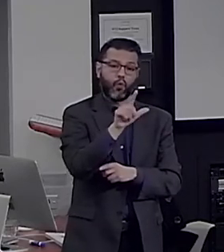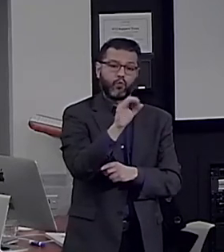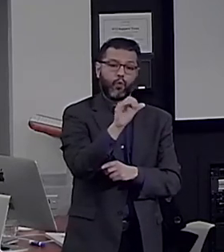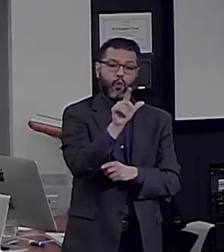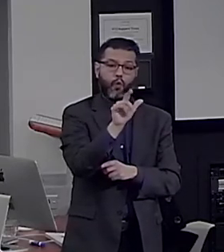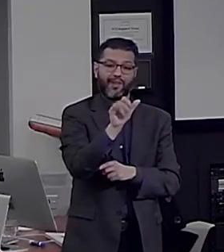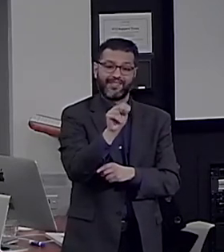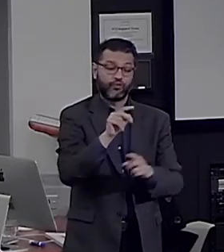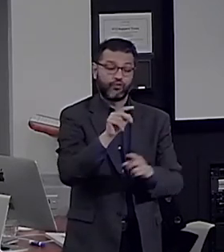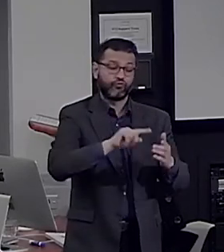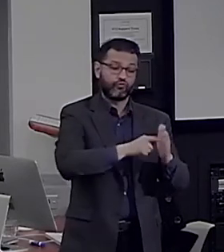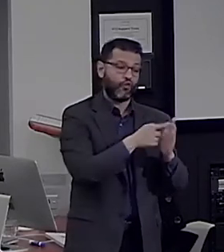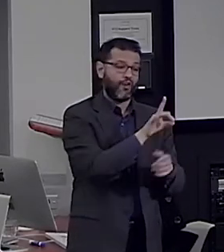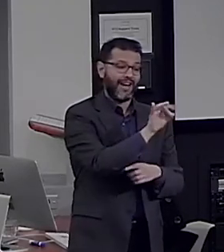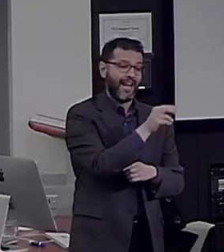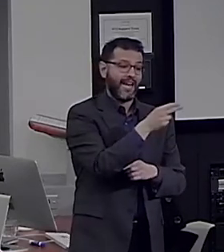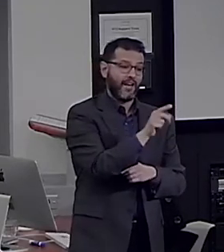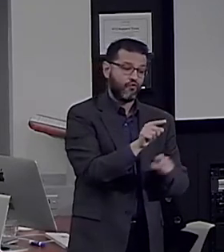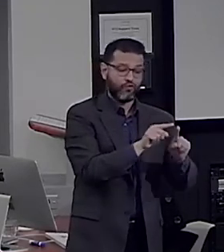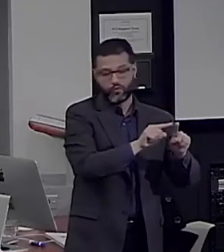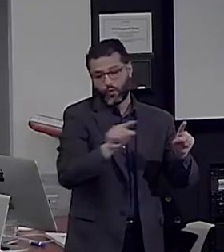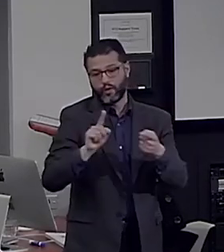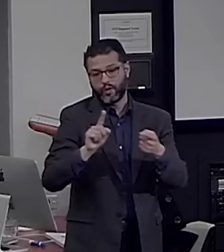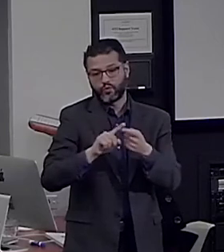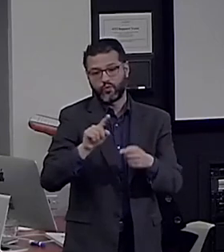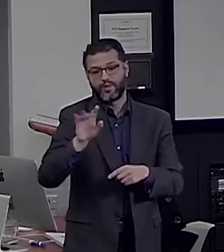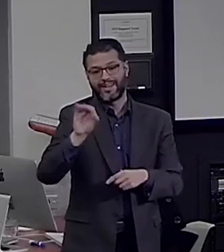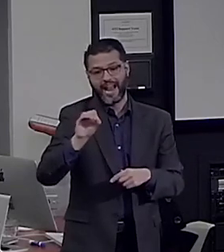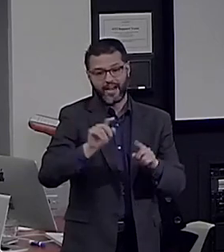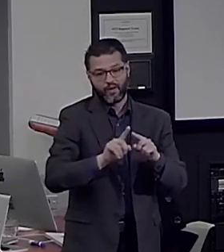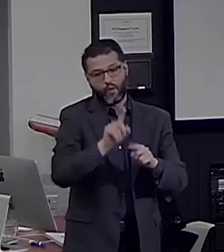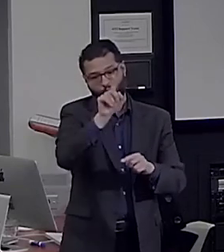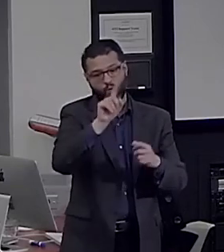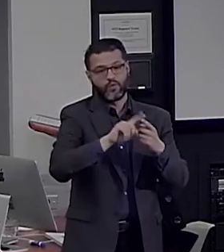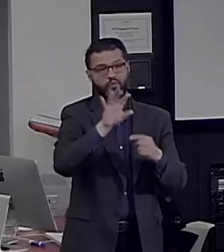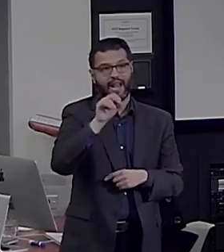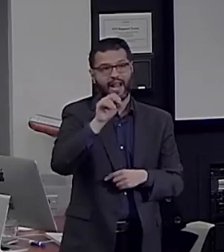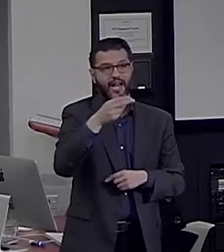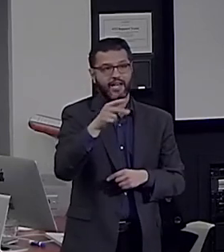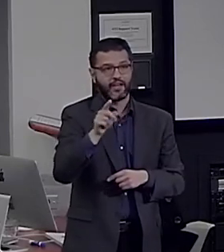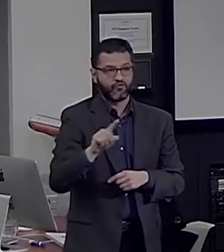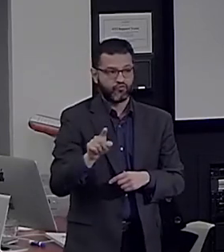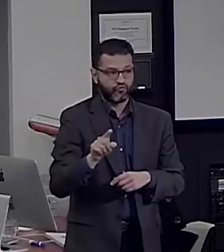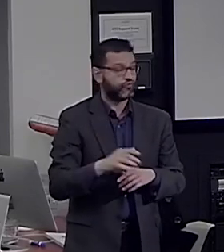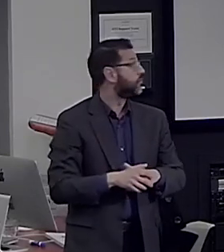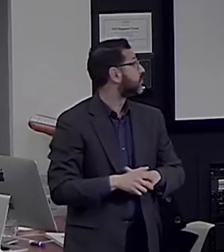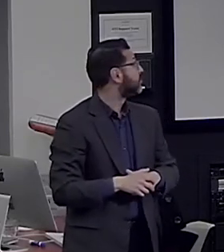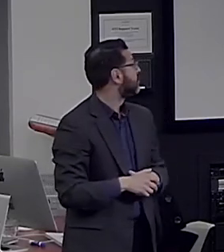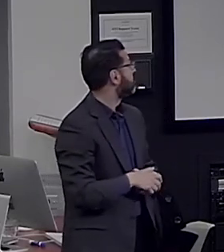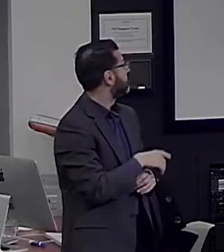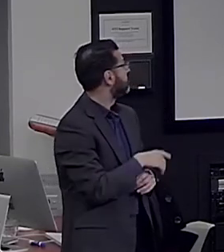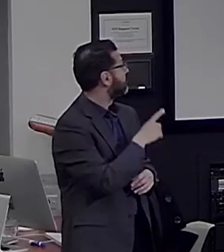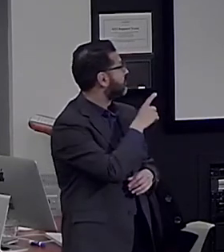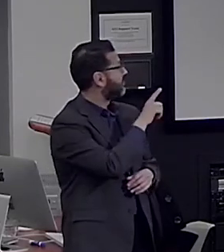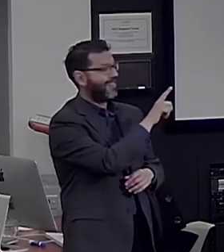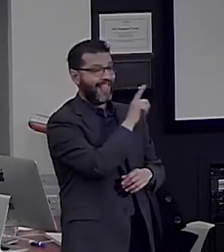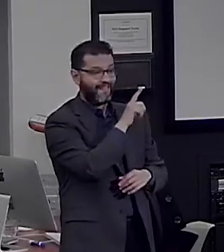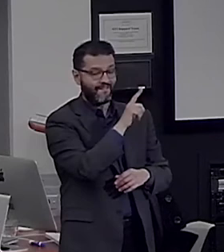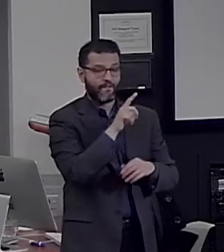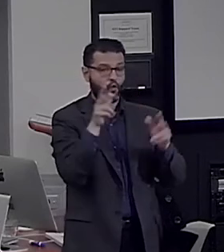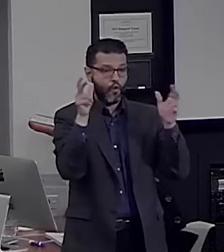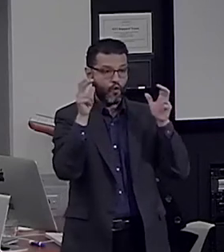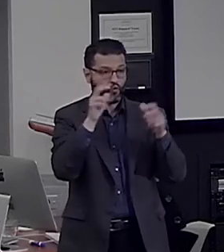at 80 Hertz and goes up to 90 Hertz this is left auditory cortex this is right auditory cortex to these